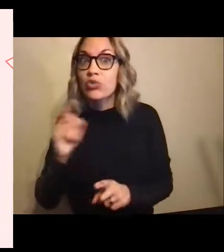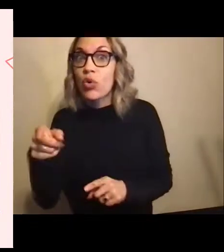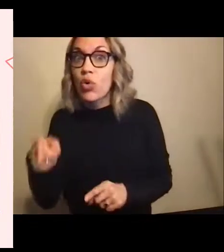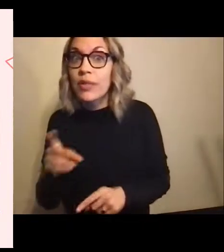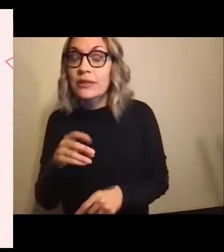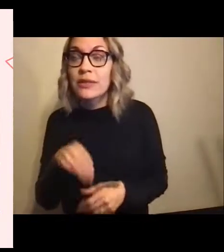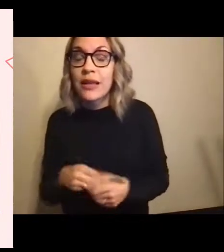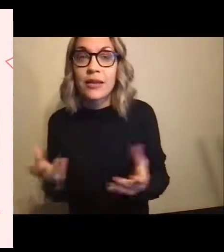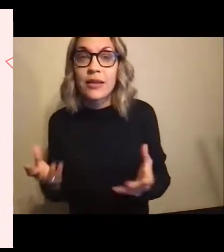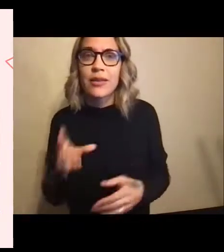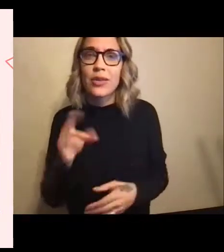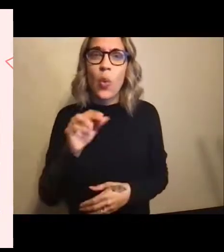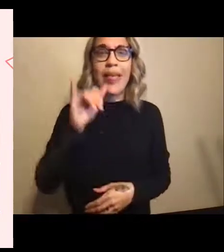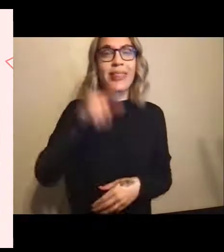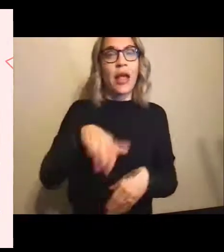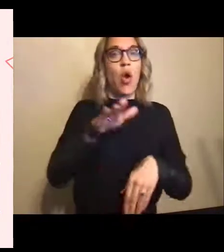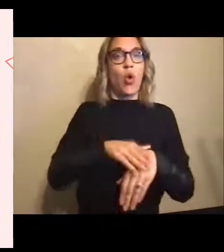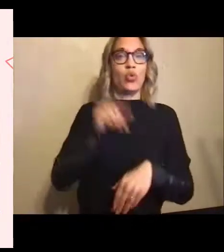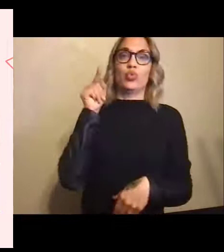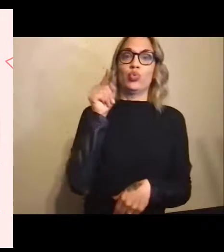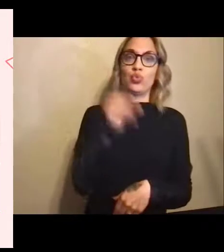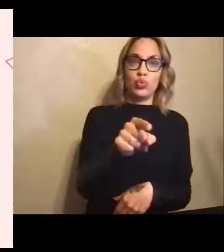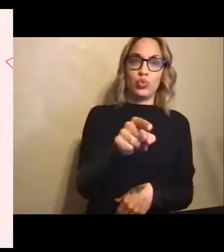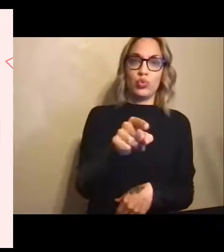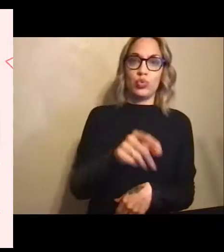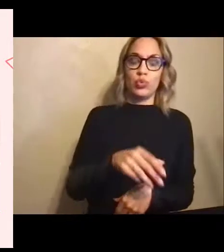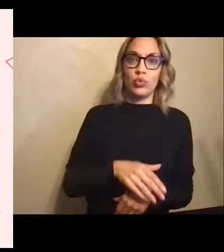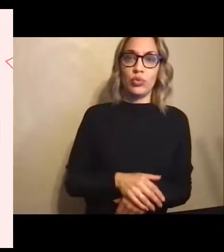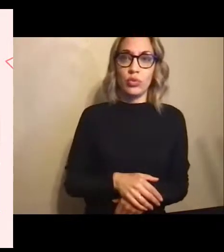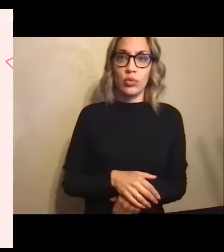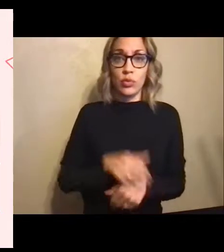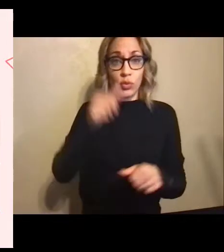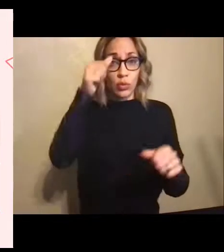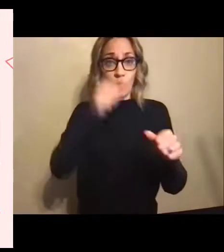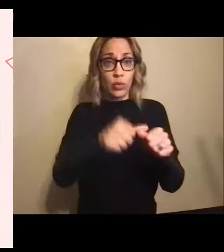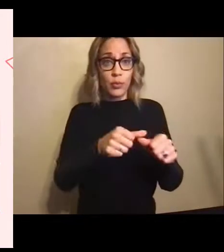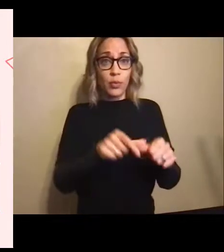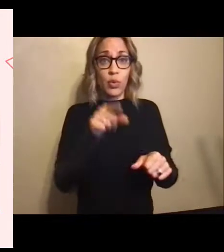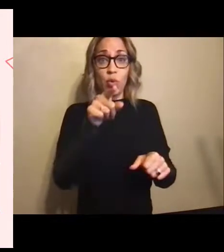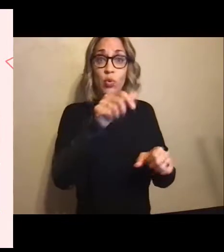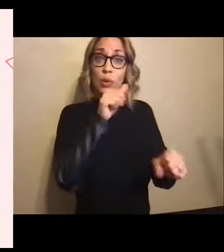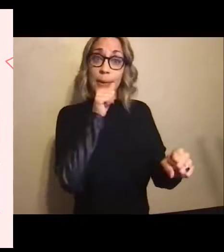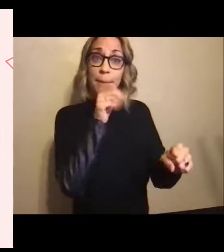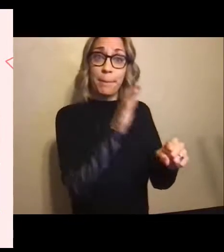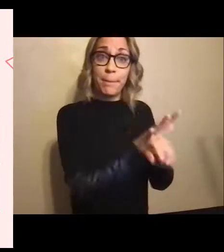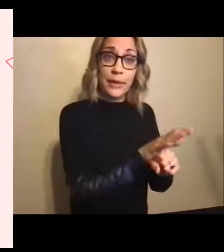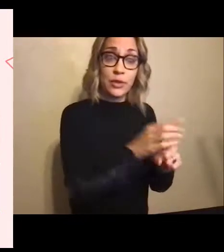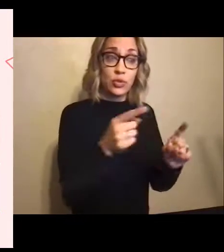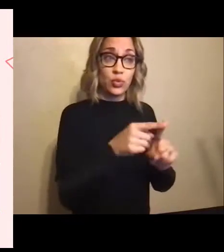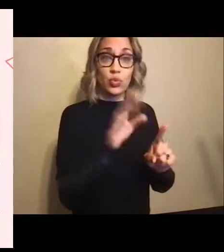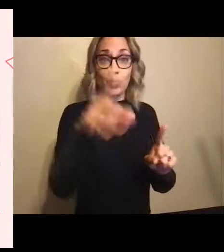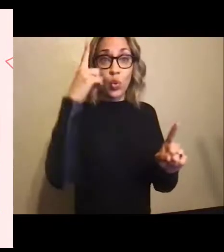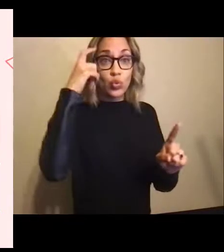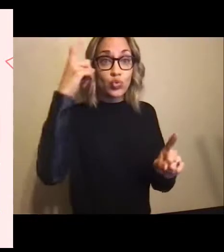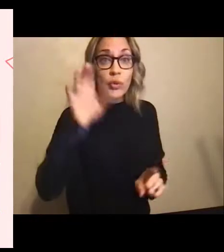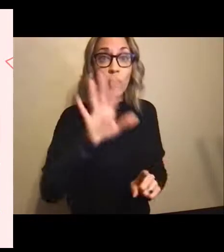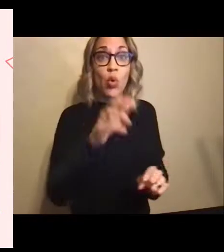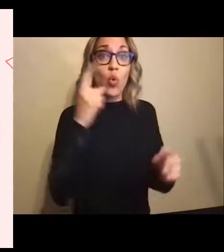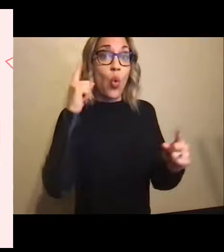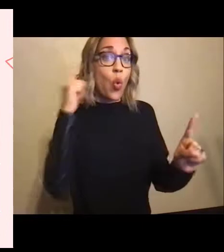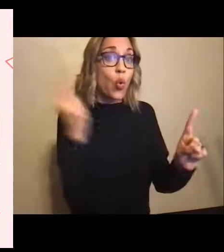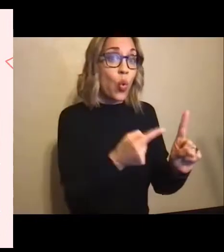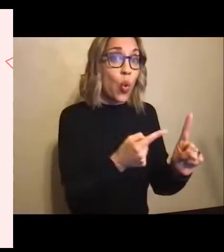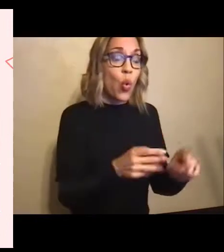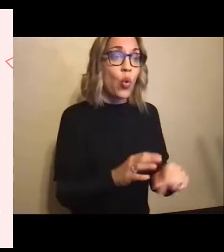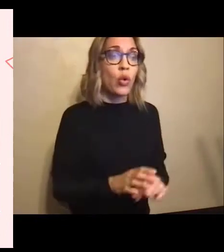up in the morning. No one reminds you to donate or to do certain things or to give your time. It has to be you. It has to be